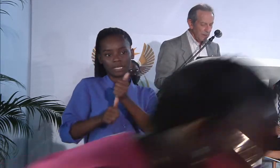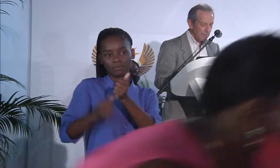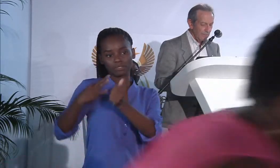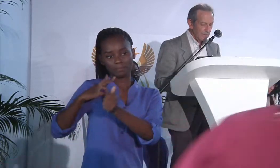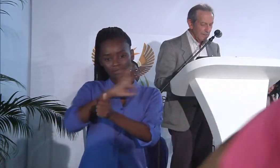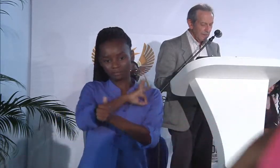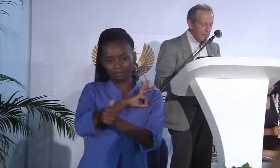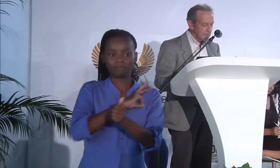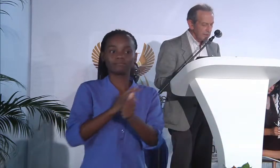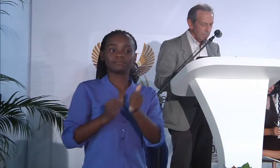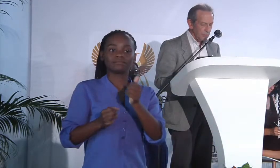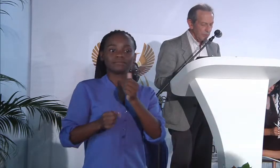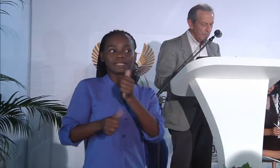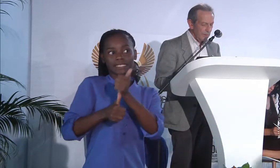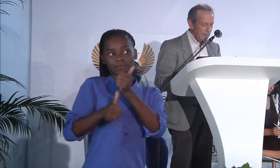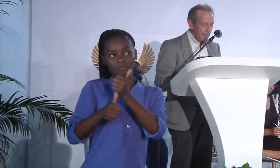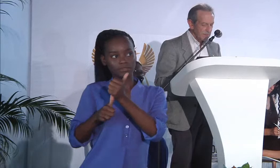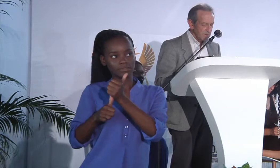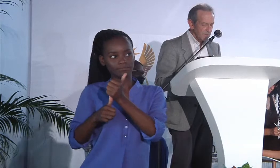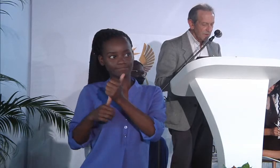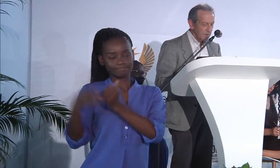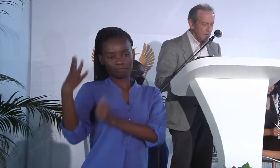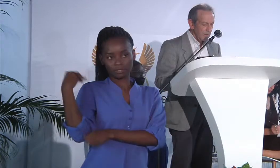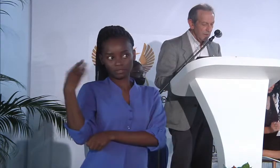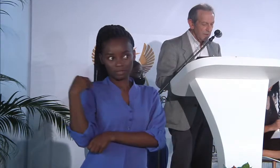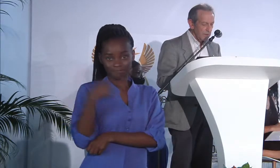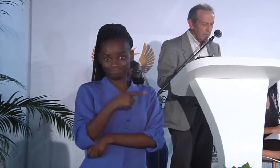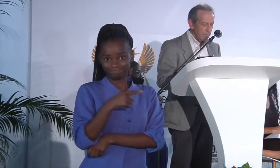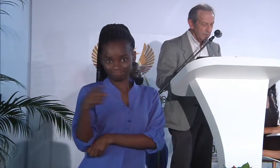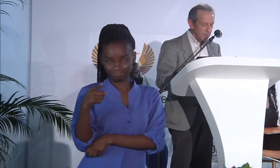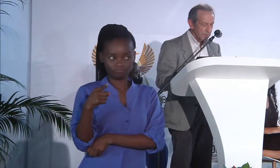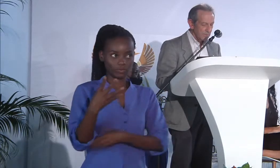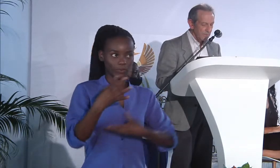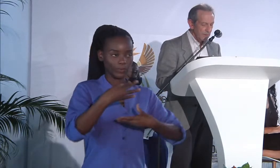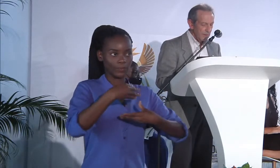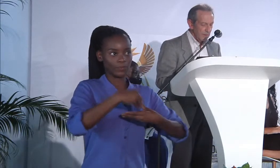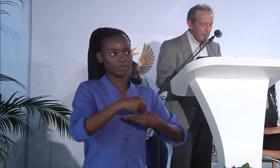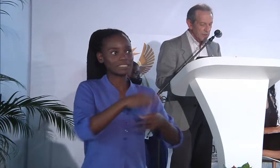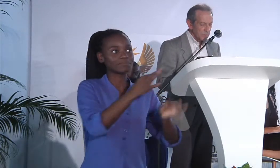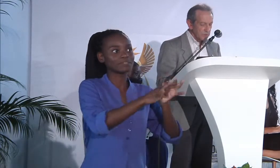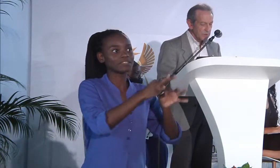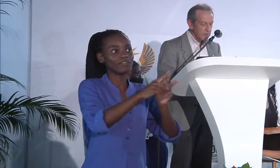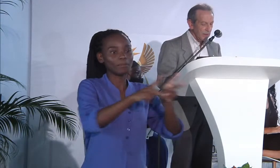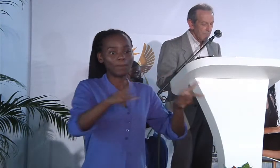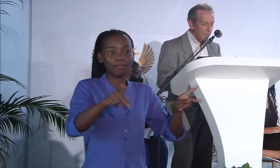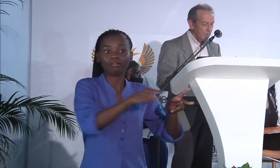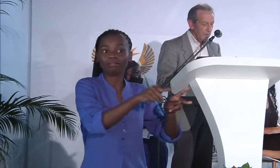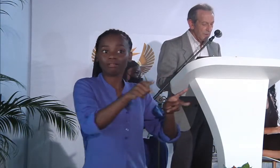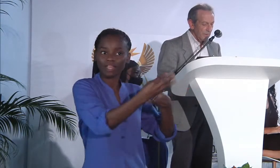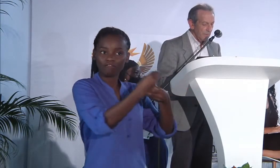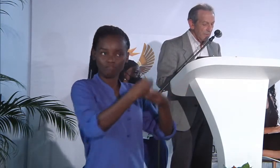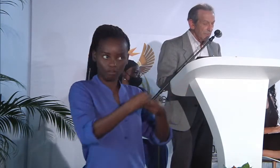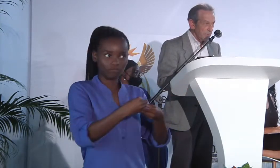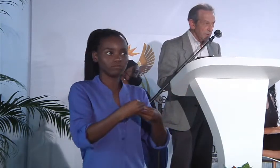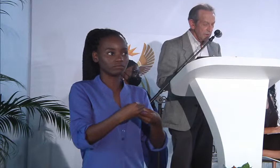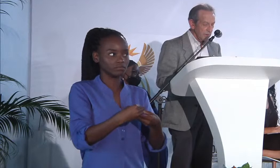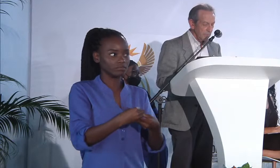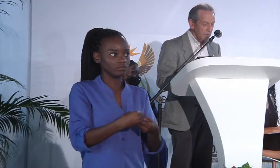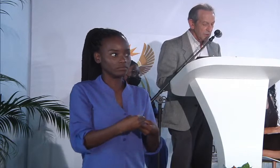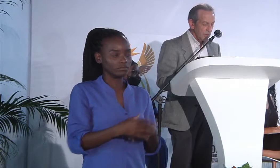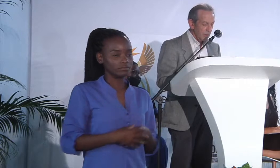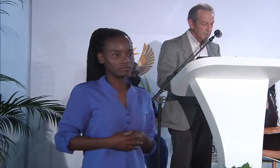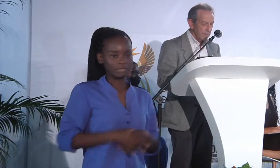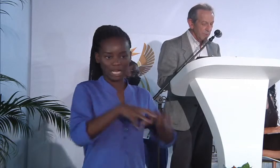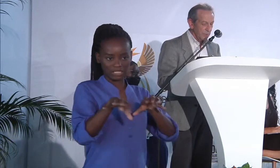Mayor, and SANPUD, and specifically the implementers, as witnessed here, being the